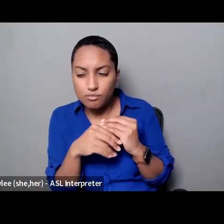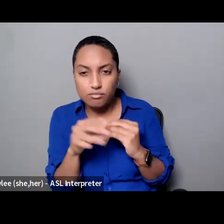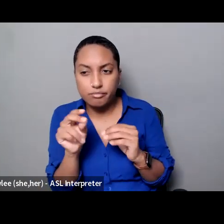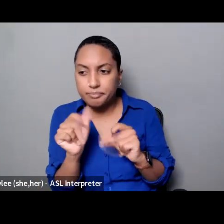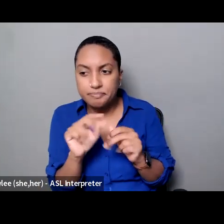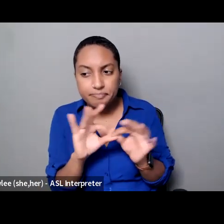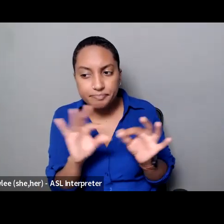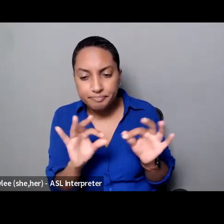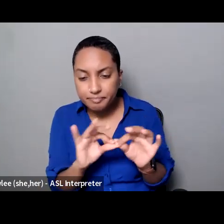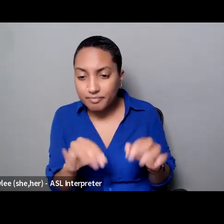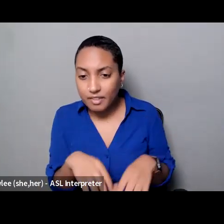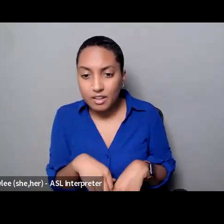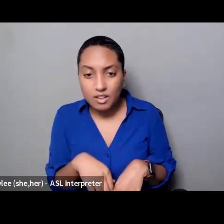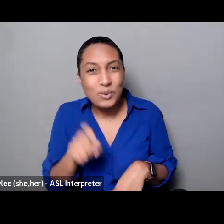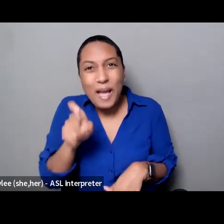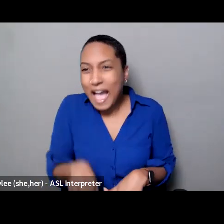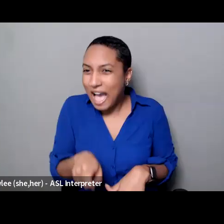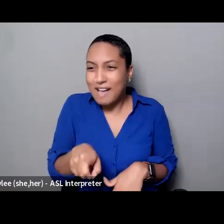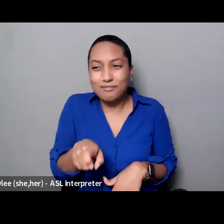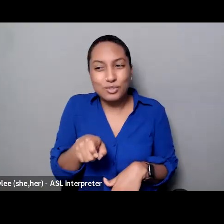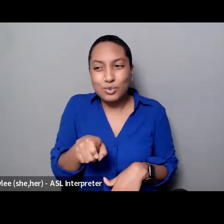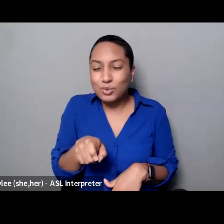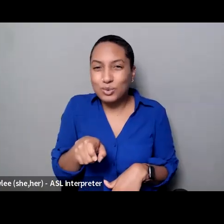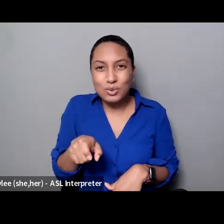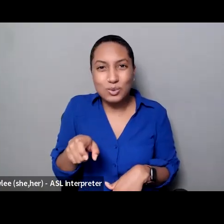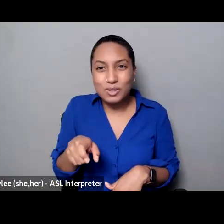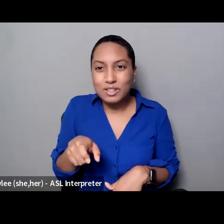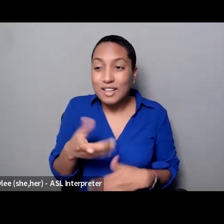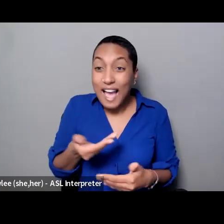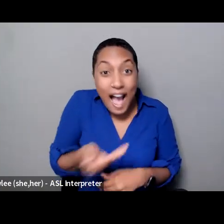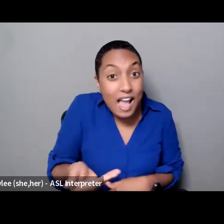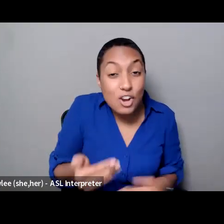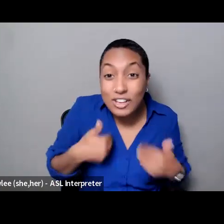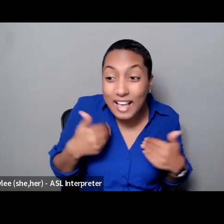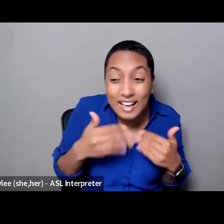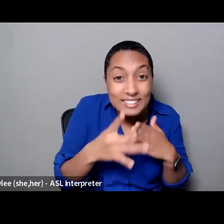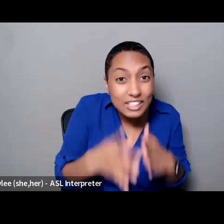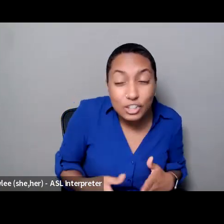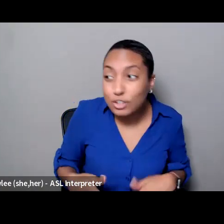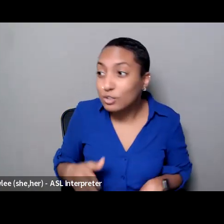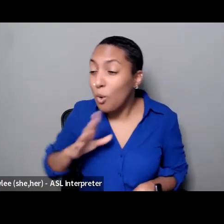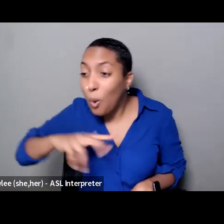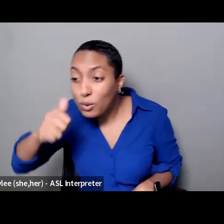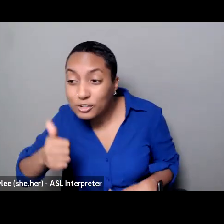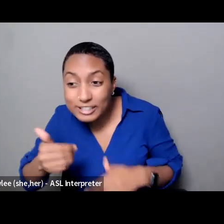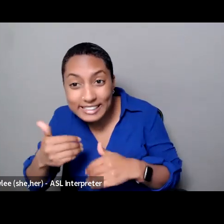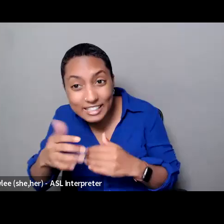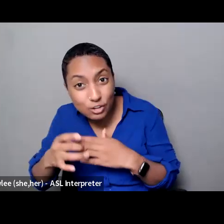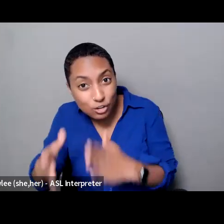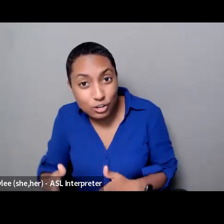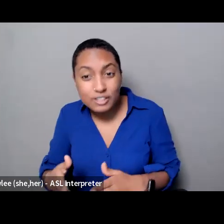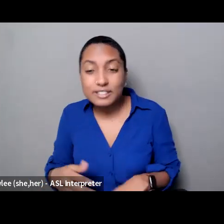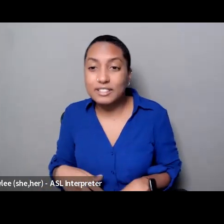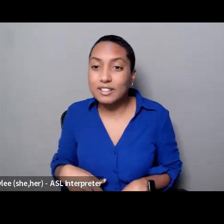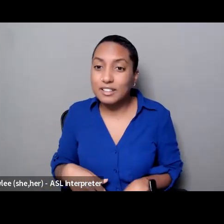walk the walk. It means hiring younger leaders, hiring older leaders, who people